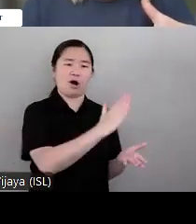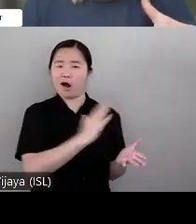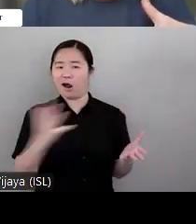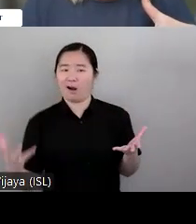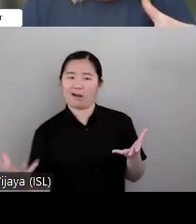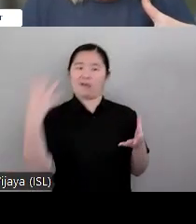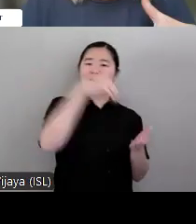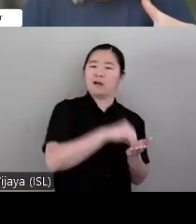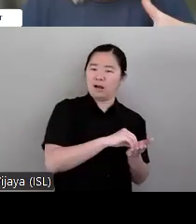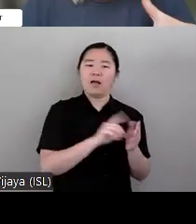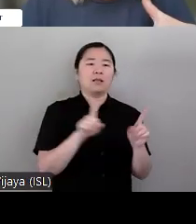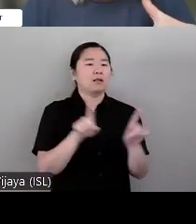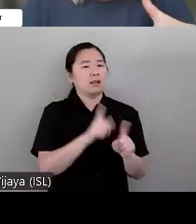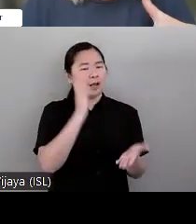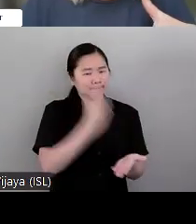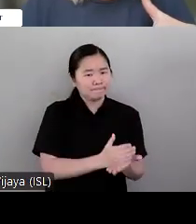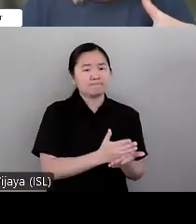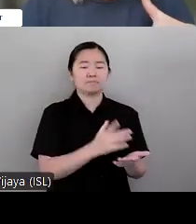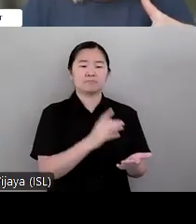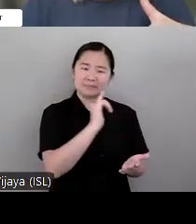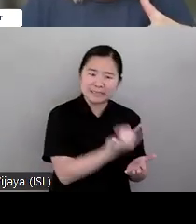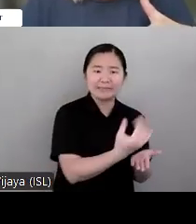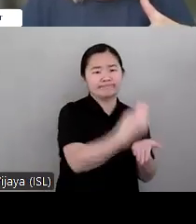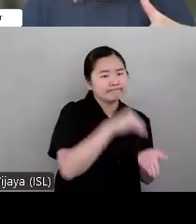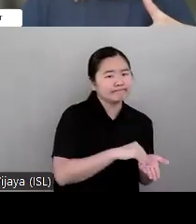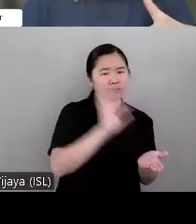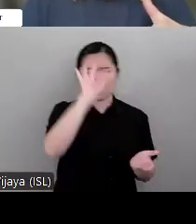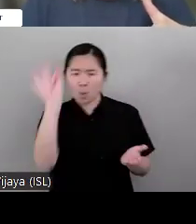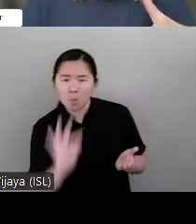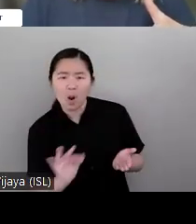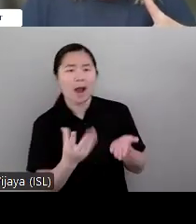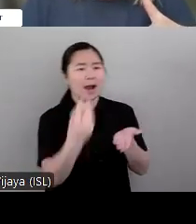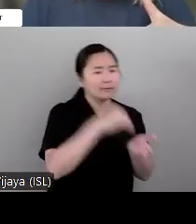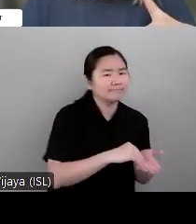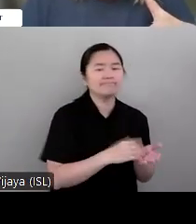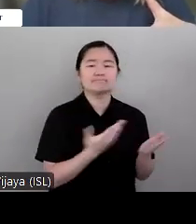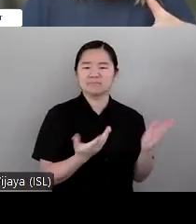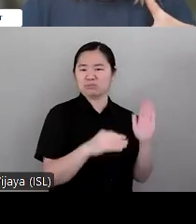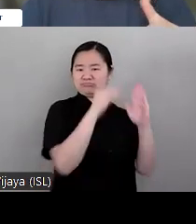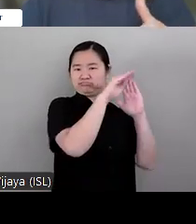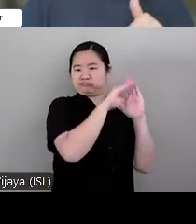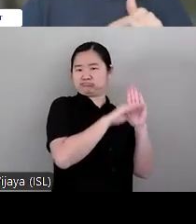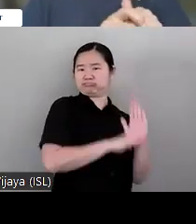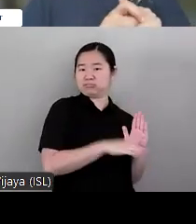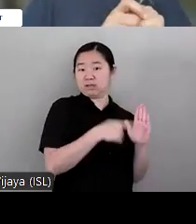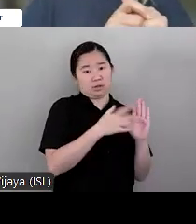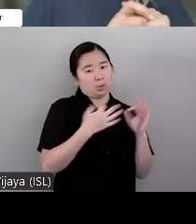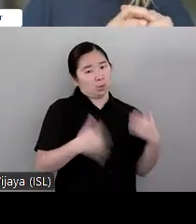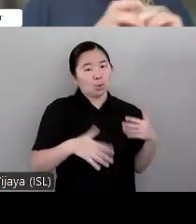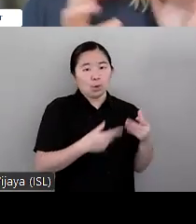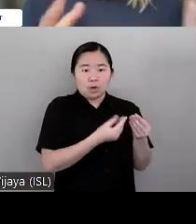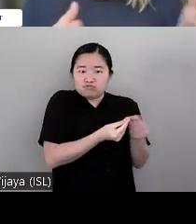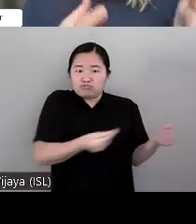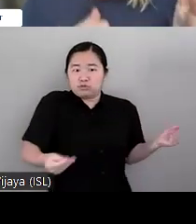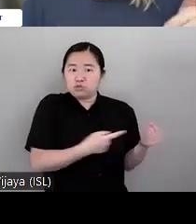the vital role played by OPD partners. We know that community members reach out to our OPD partners.